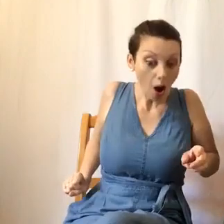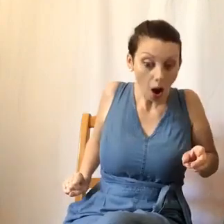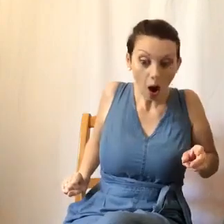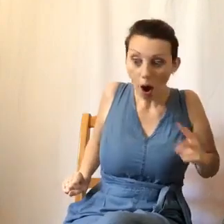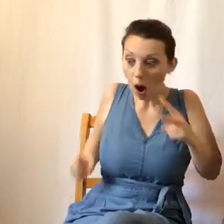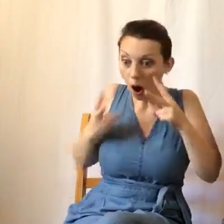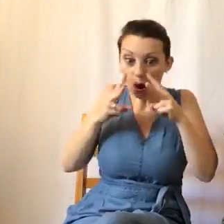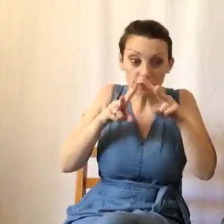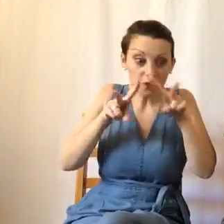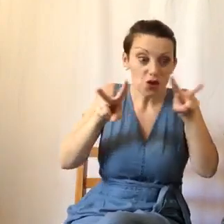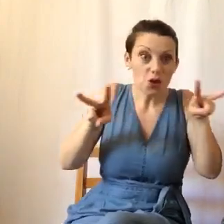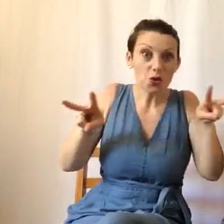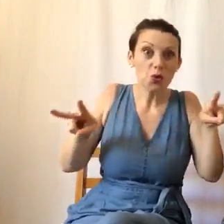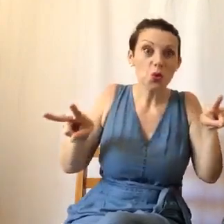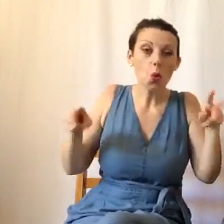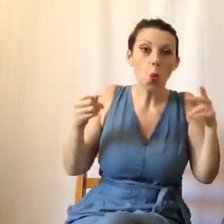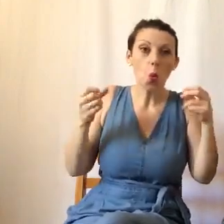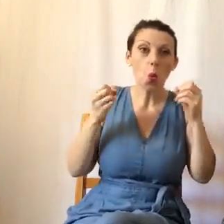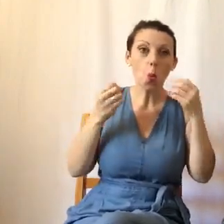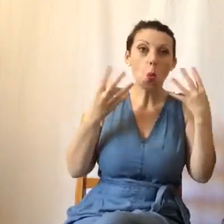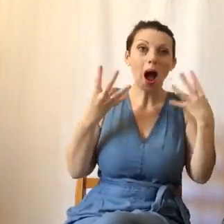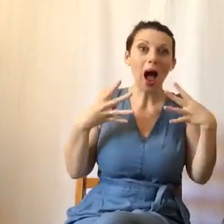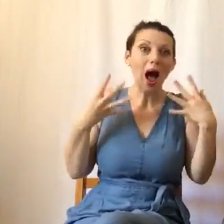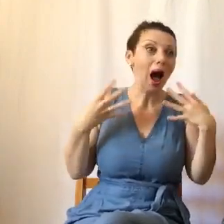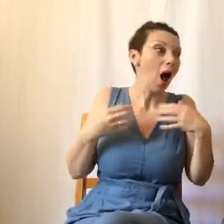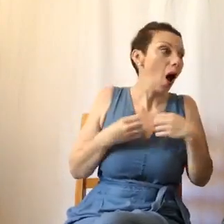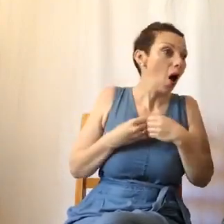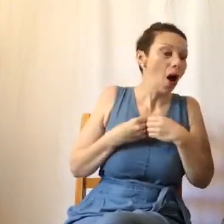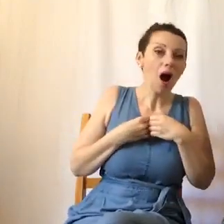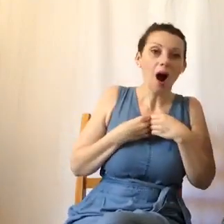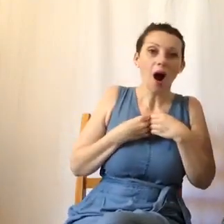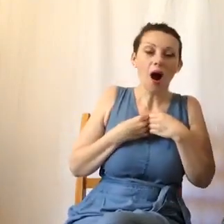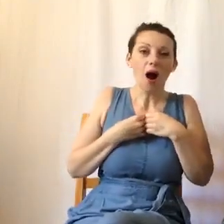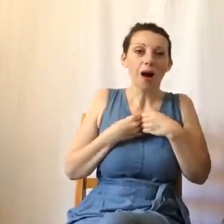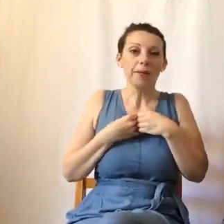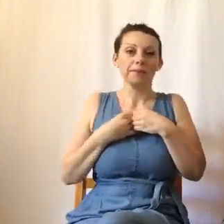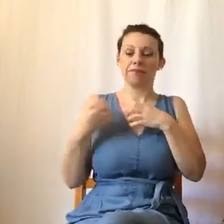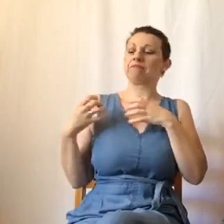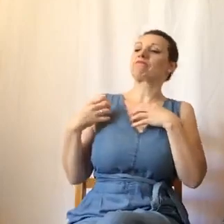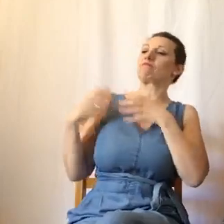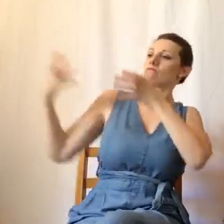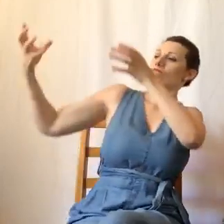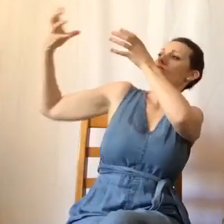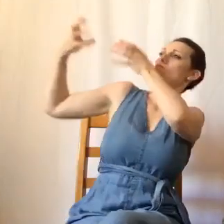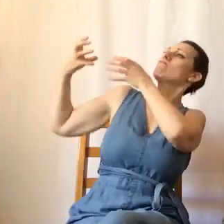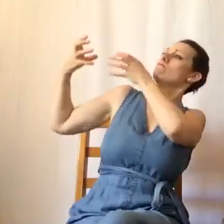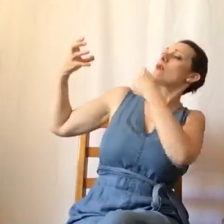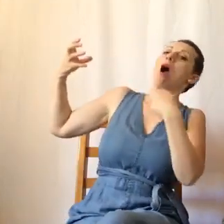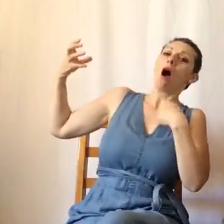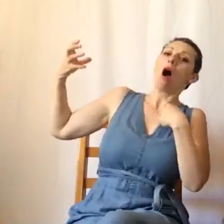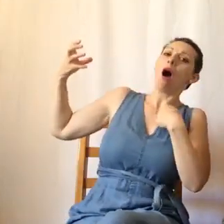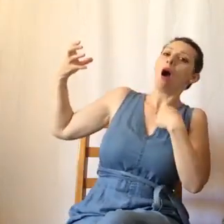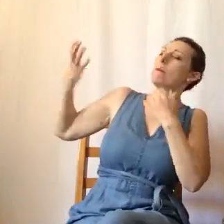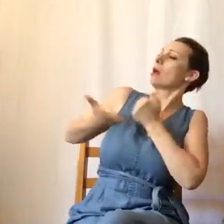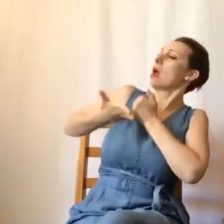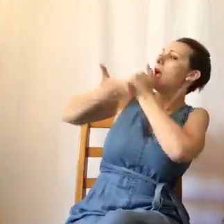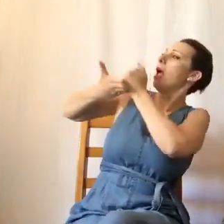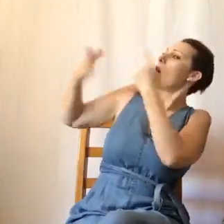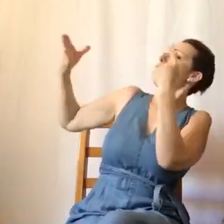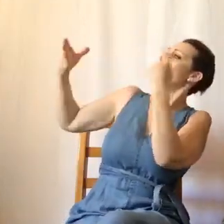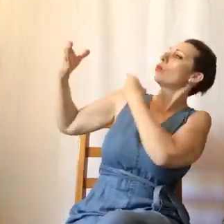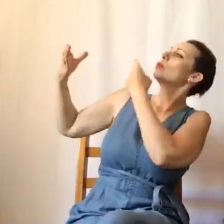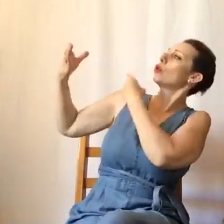I'm going to aid you with your task, as that's what friends are for. I'll help you through this tricky